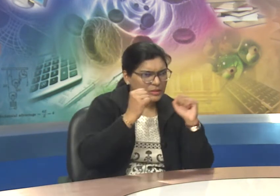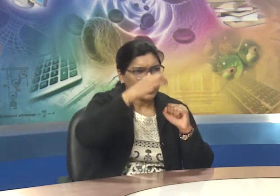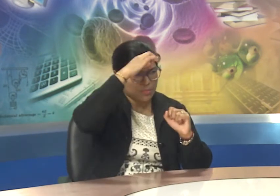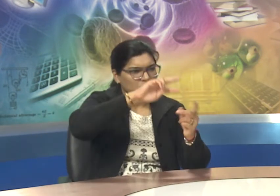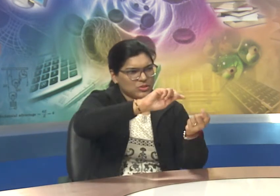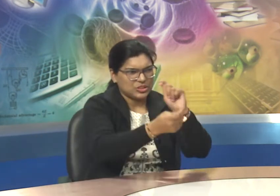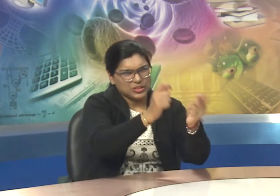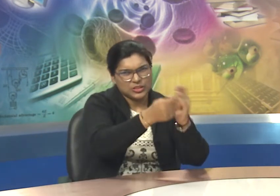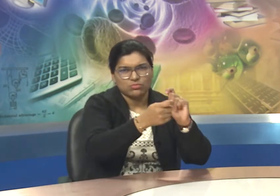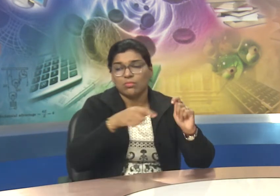with the temperature